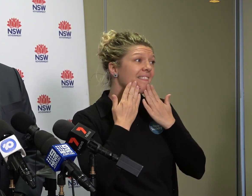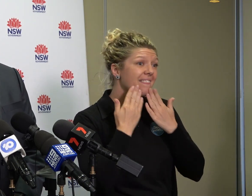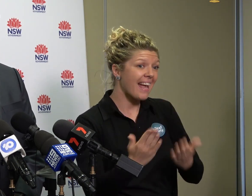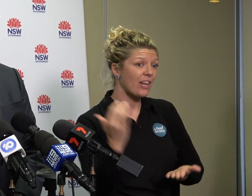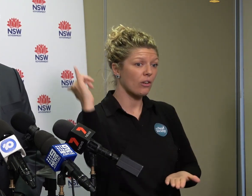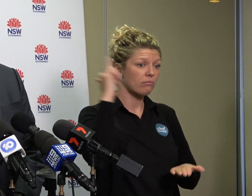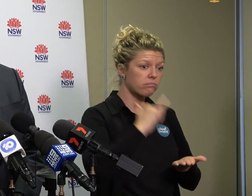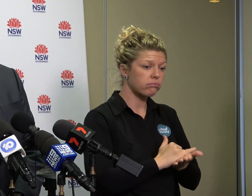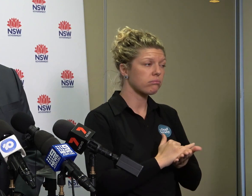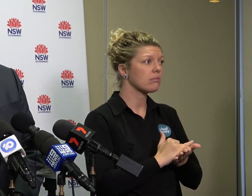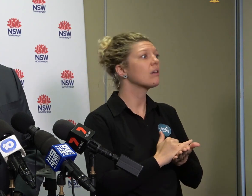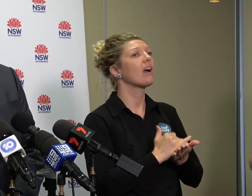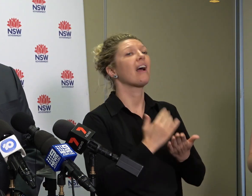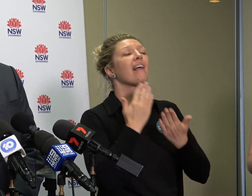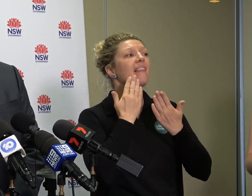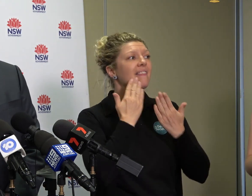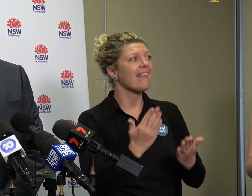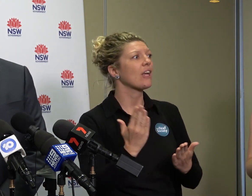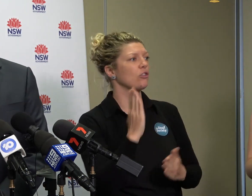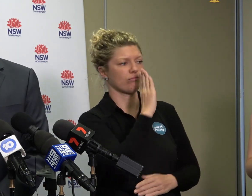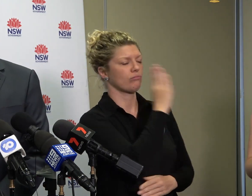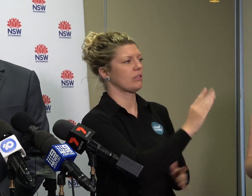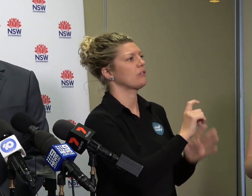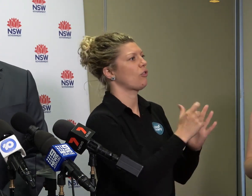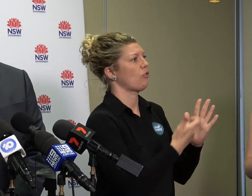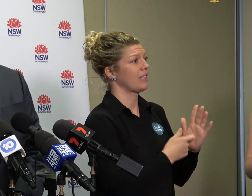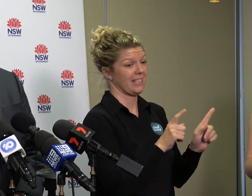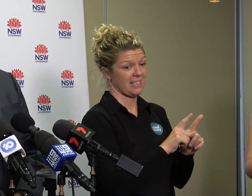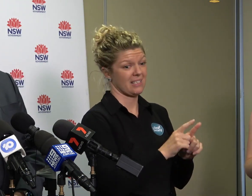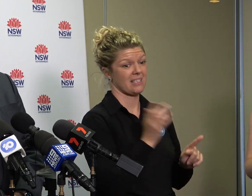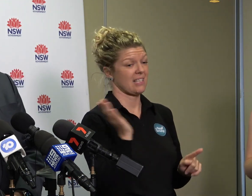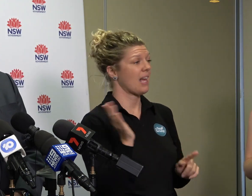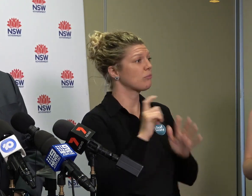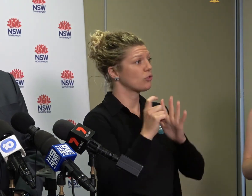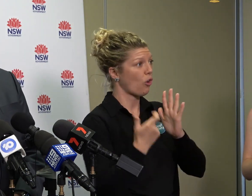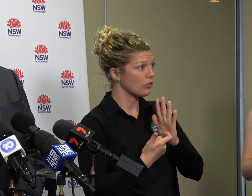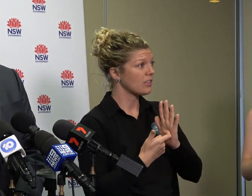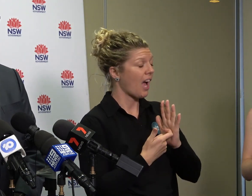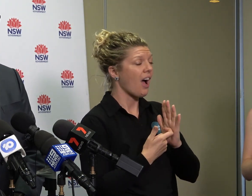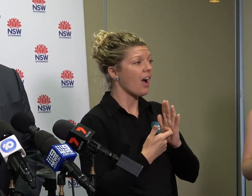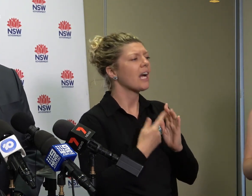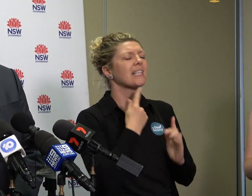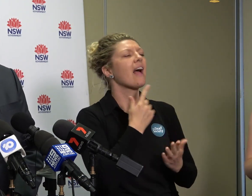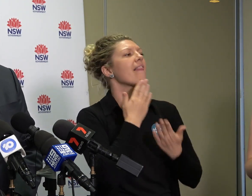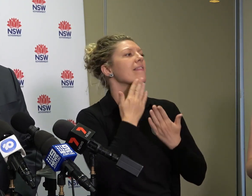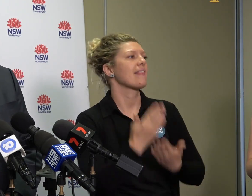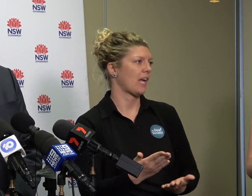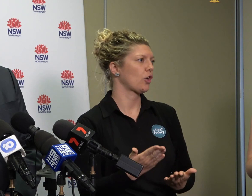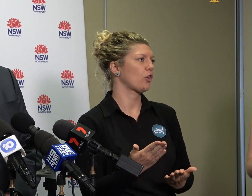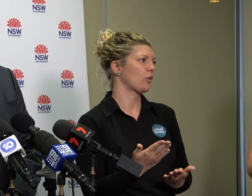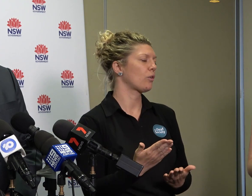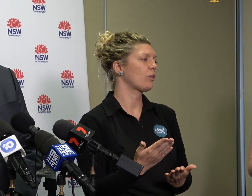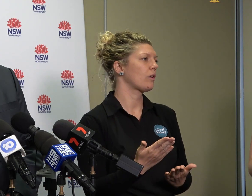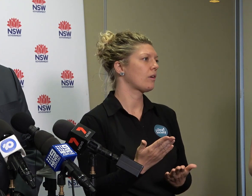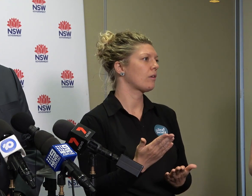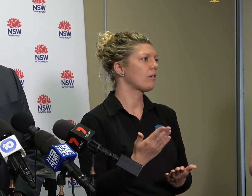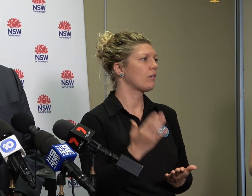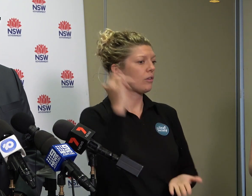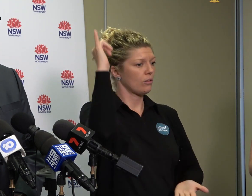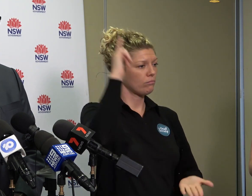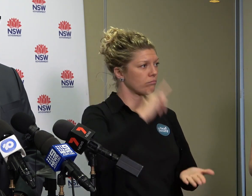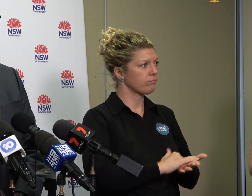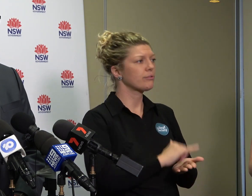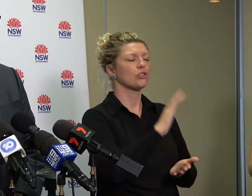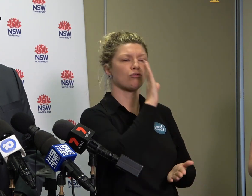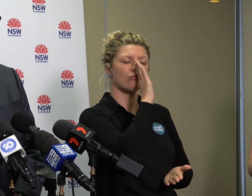Health Minister here in New South Wales, and I'm sure Dr. Chant, we both thank them for putting themselves